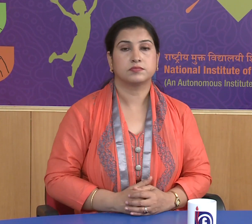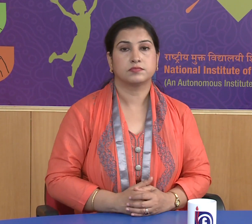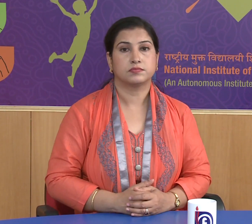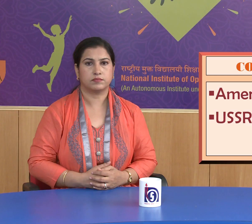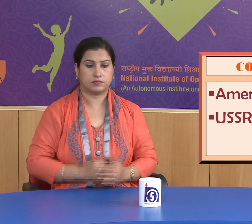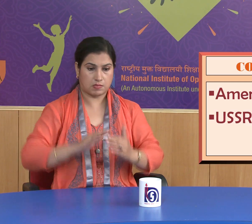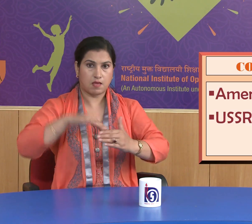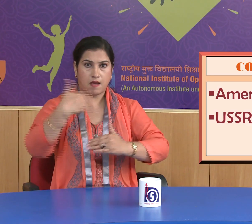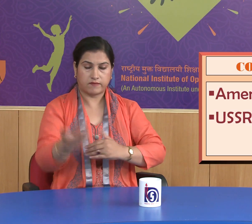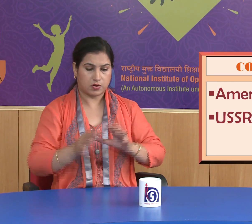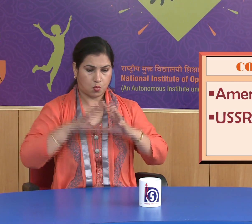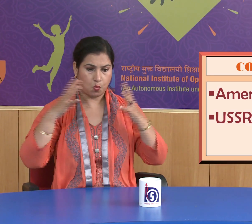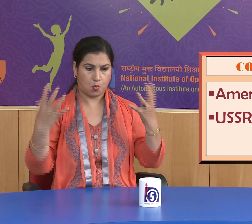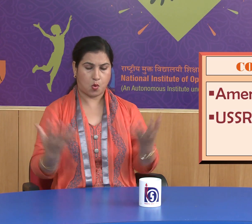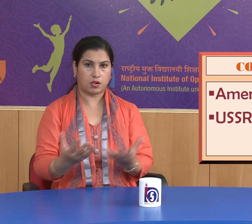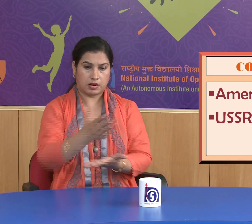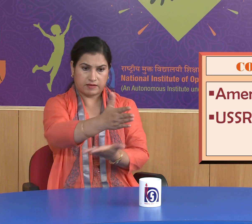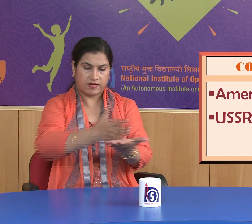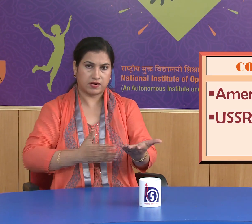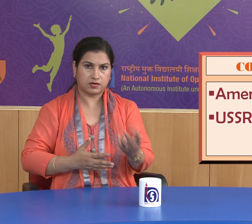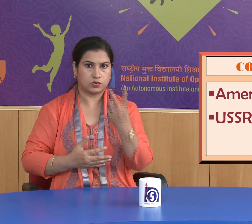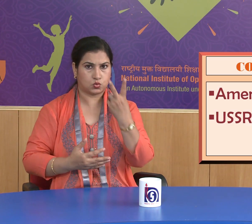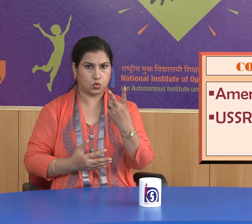After that, the world was divided in two groups.